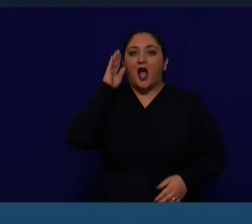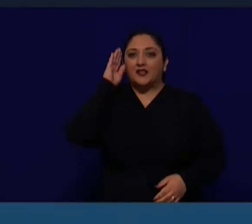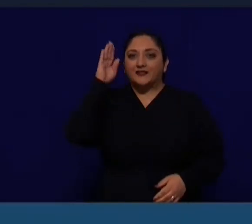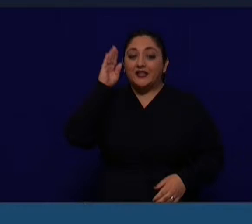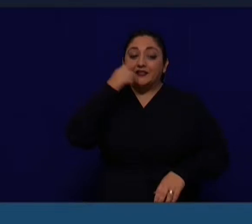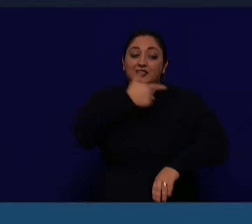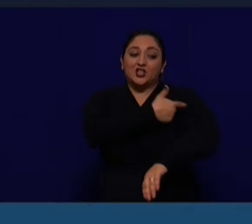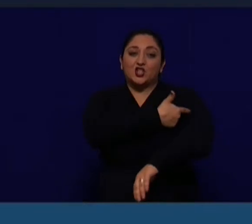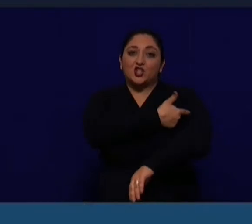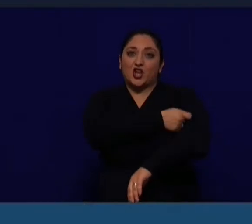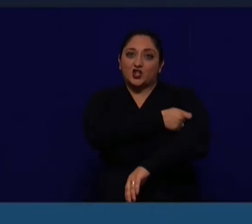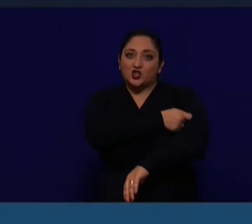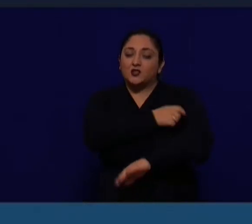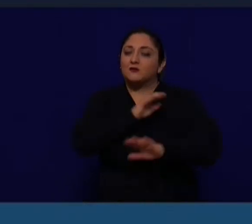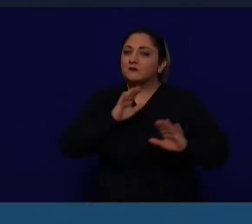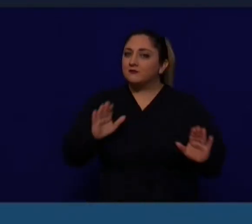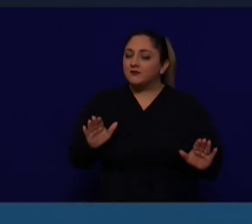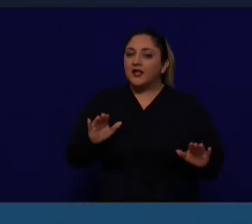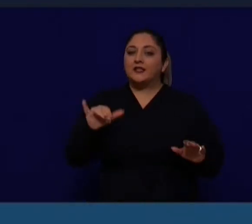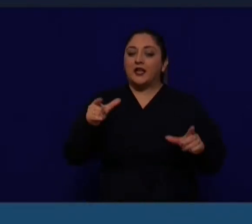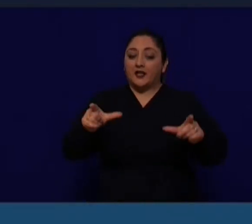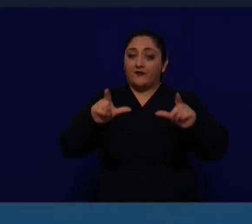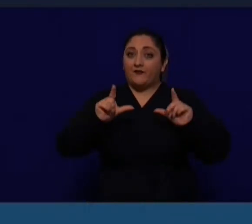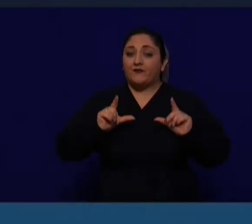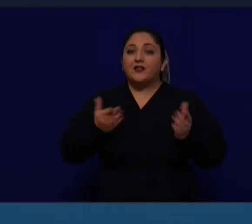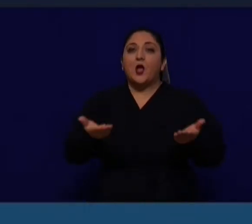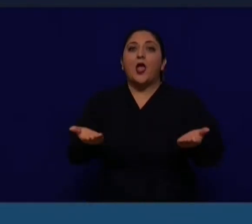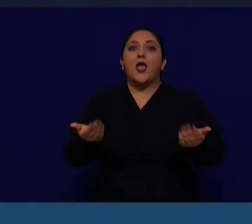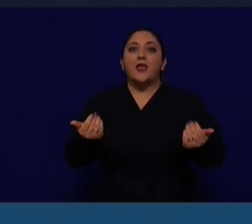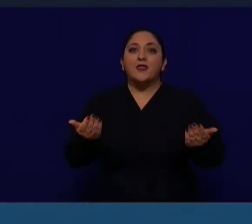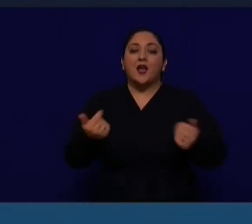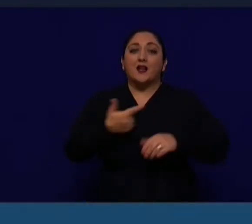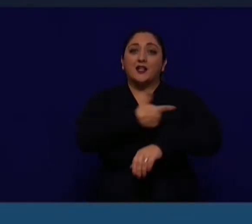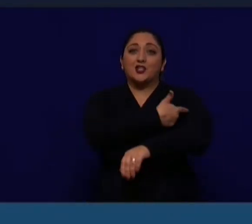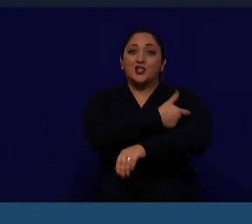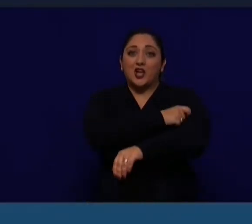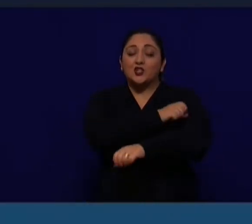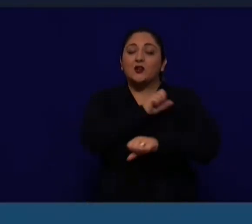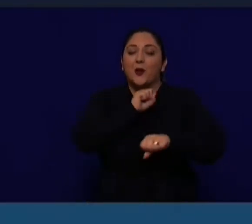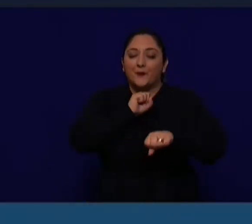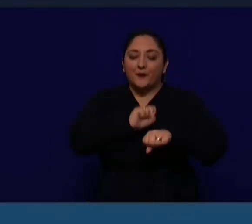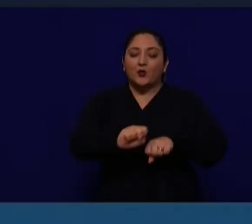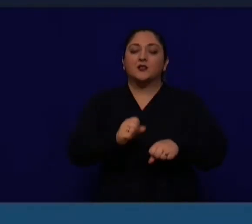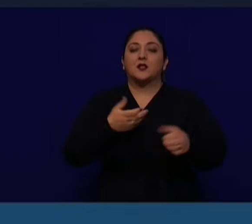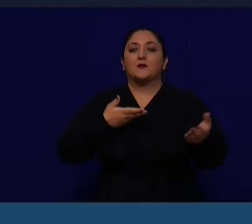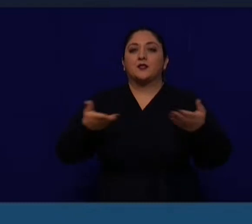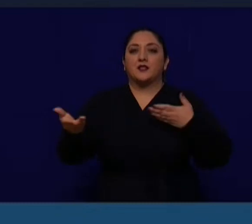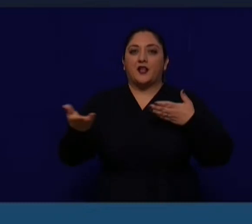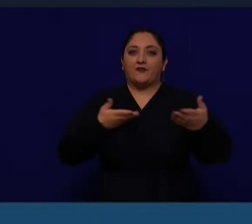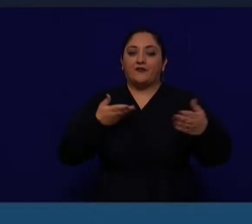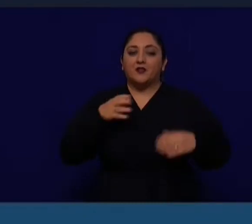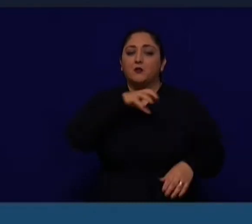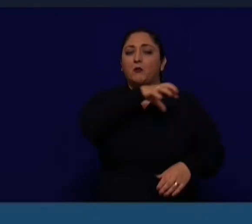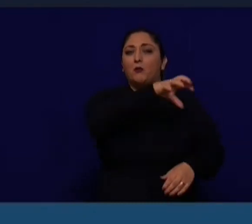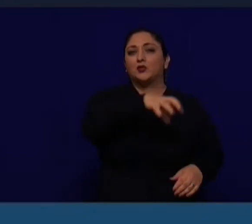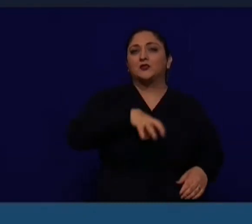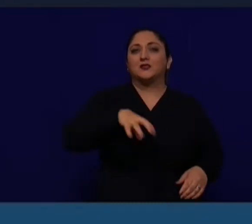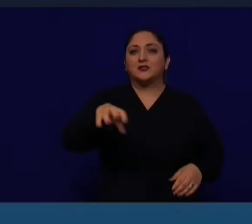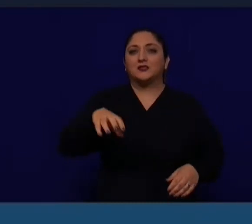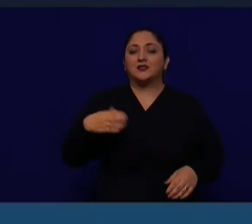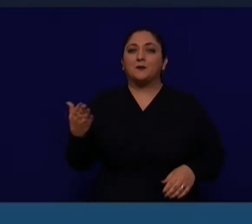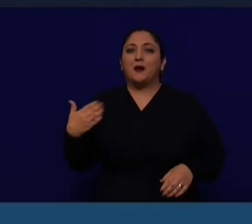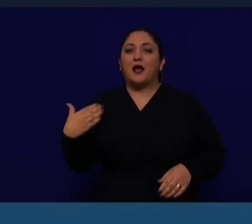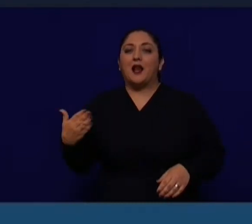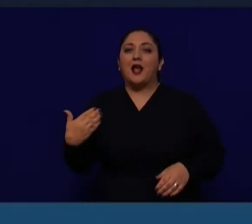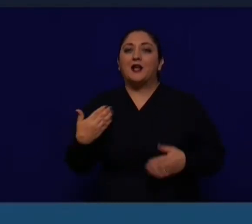available jekk inti rġivejt l-invit ejja ħu din it-tilqima, hemmhekk tilqima qegħdin noffru s-servizzi minn diversi ċentri ħalli kemm jista' jkun